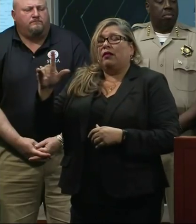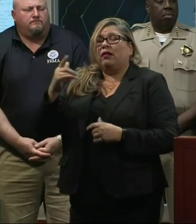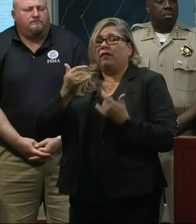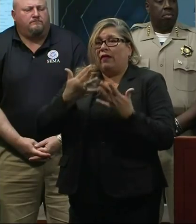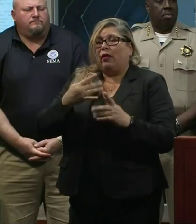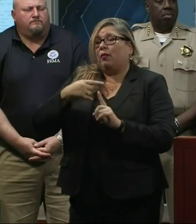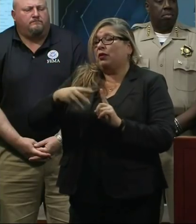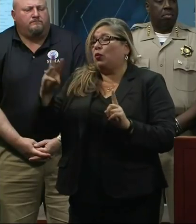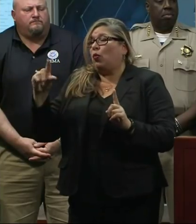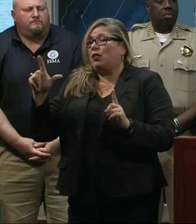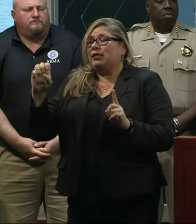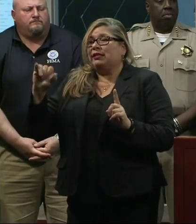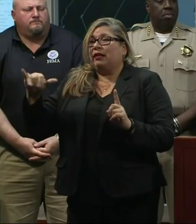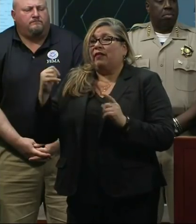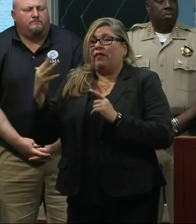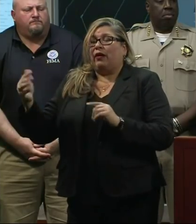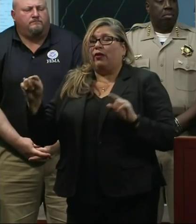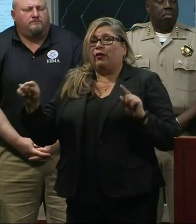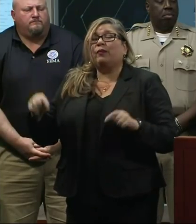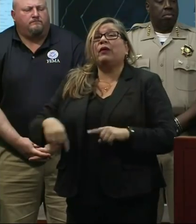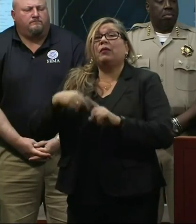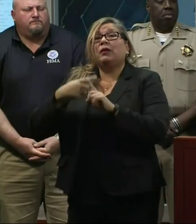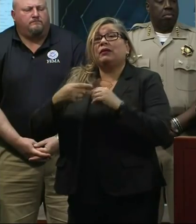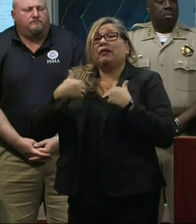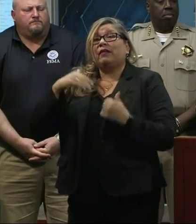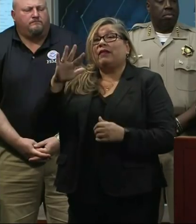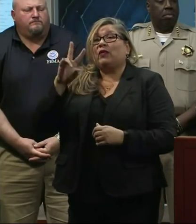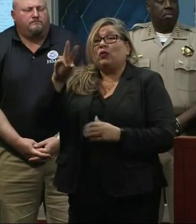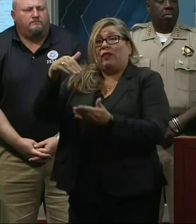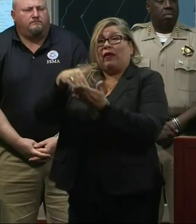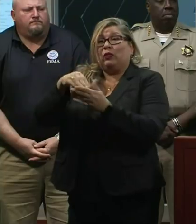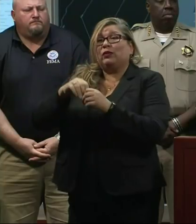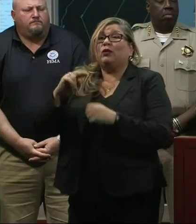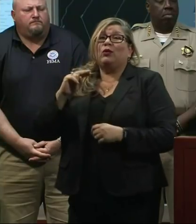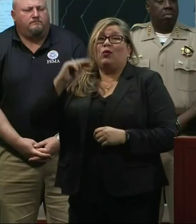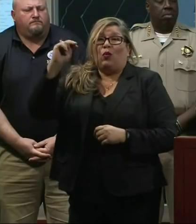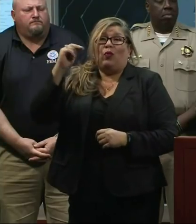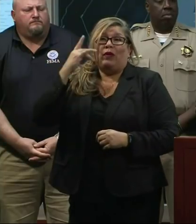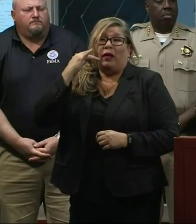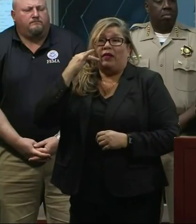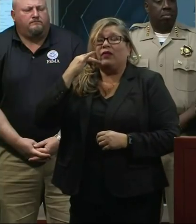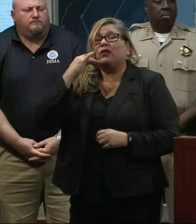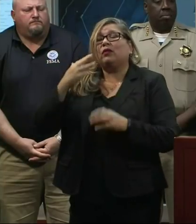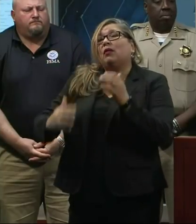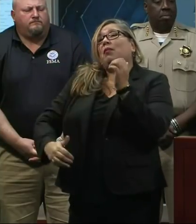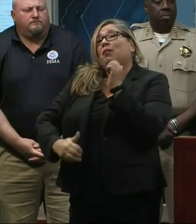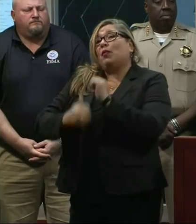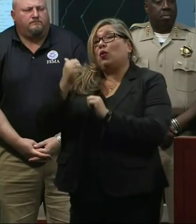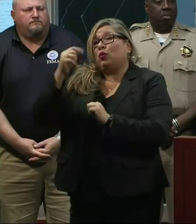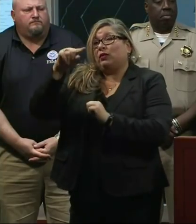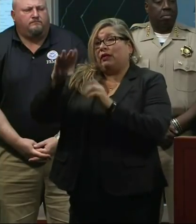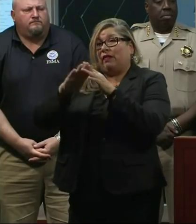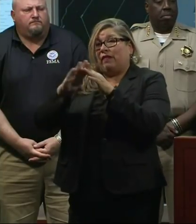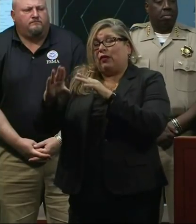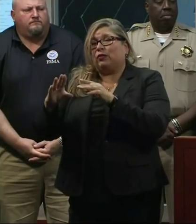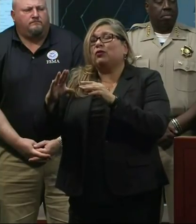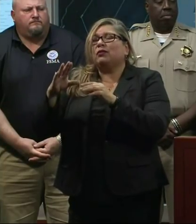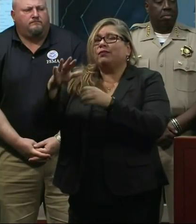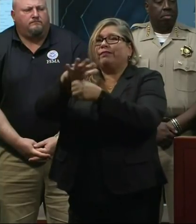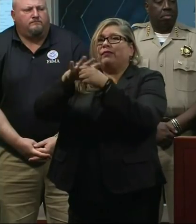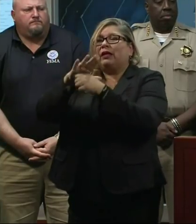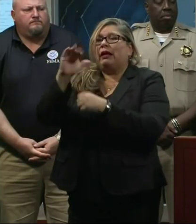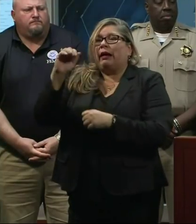Fire, and roughly about 52,000 evacuated in Northern California, predominantly around the Camp